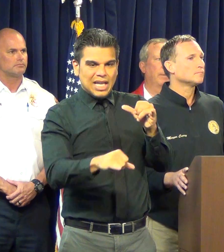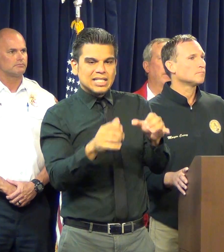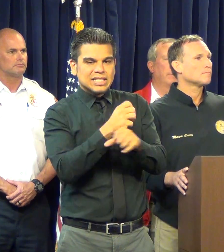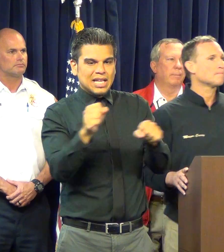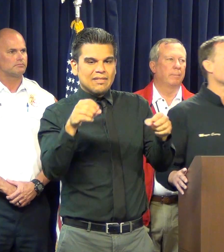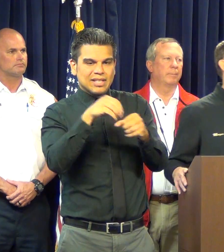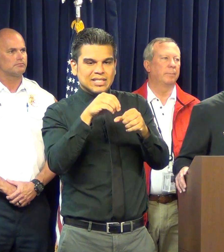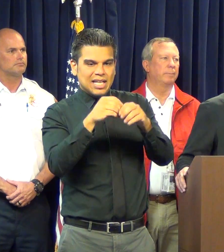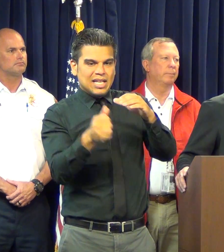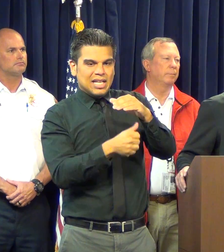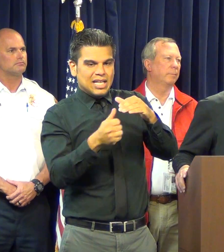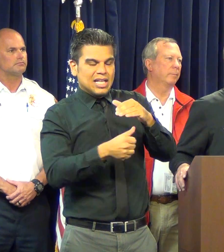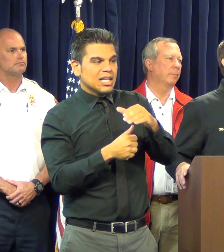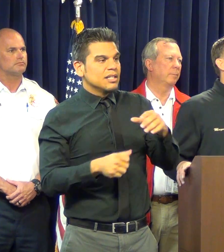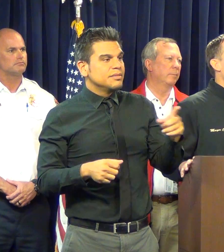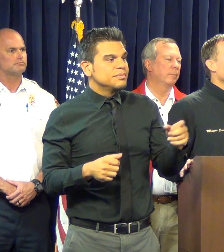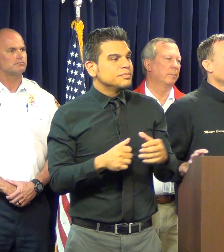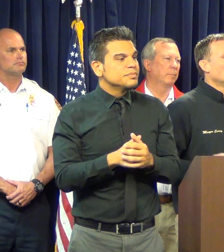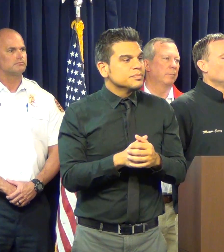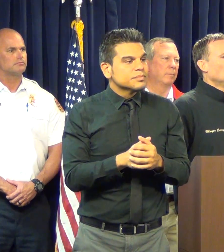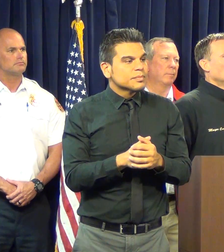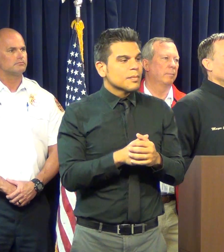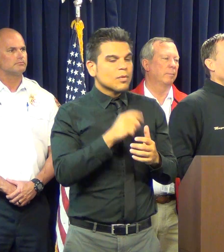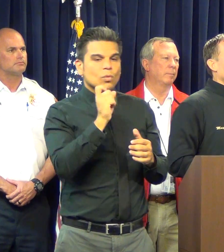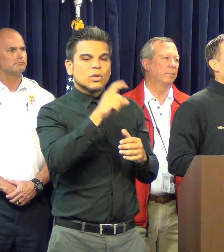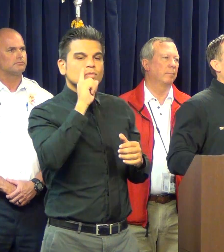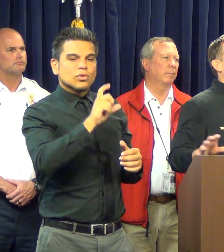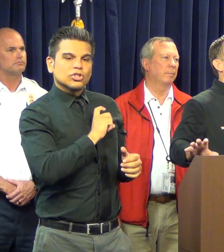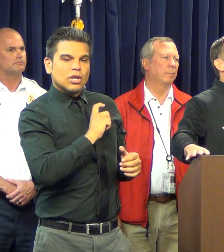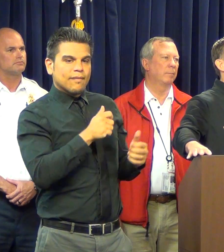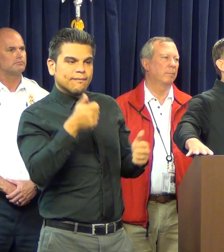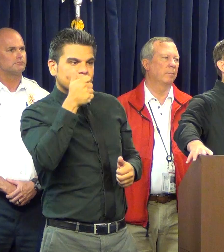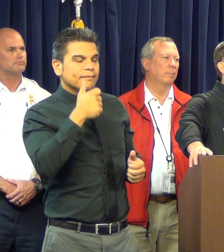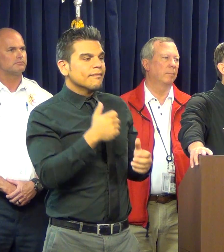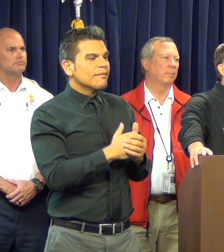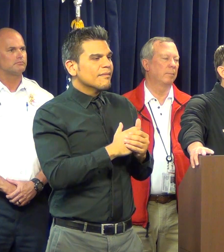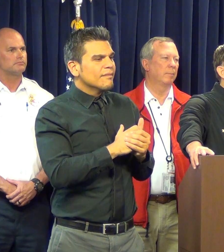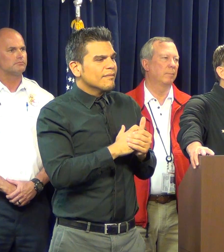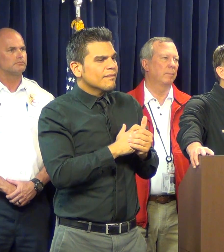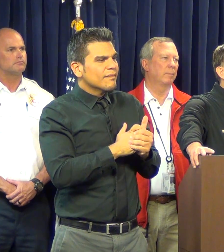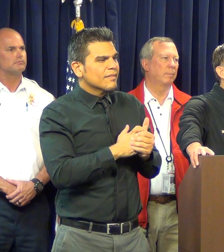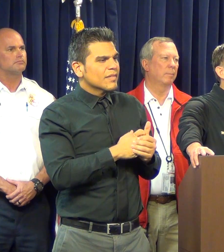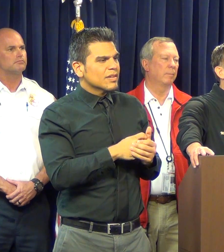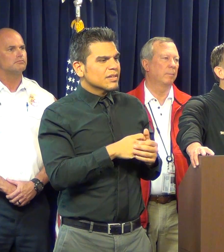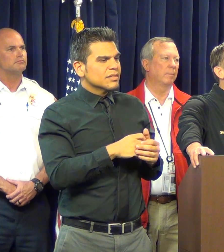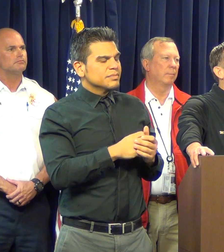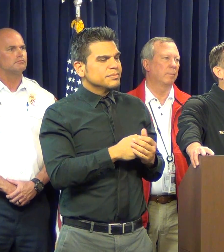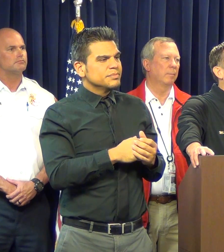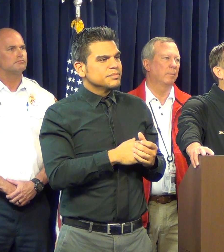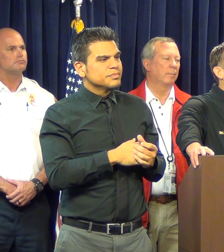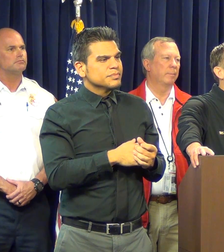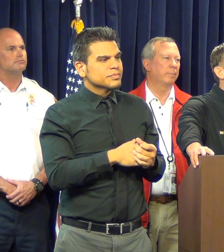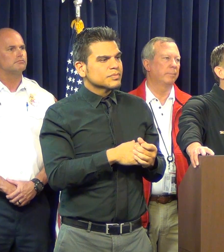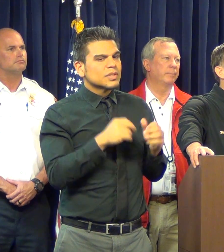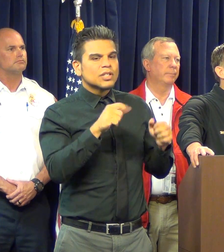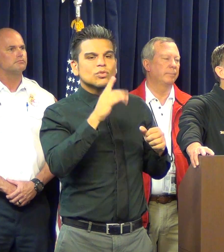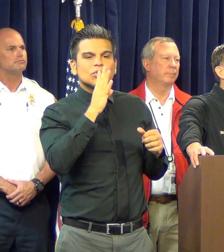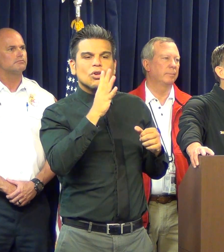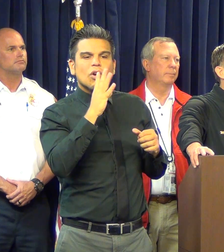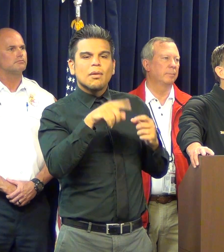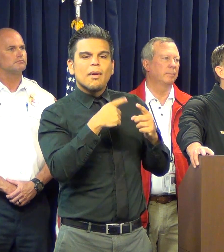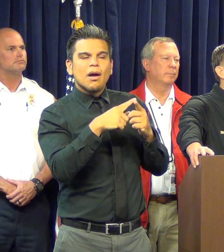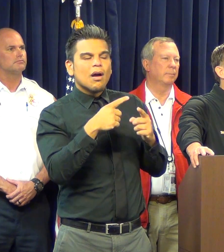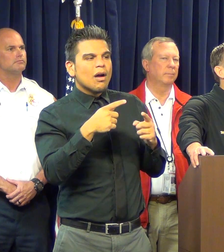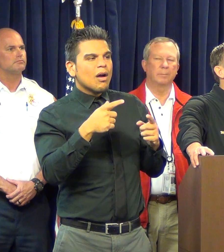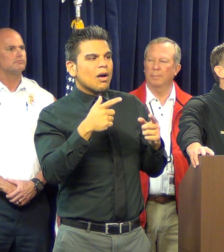can you, or the sheriff, give a sense about what kind of logistical support is standing by in the way of like